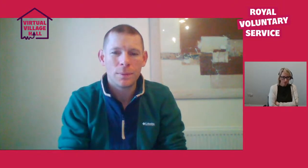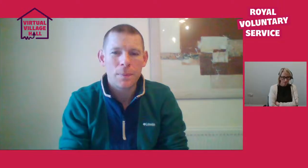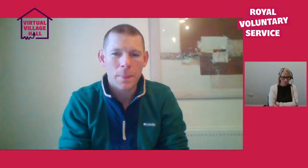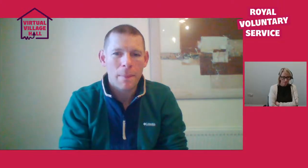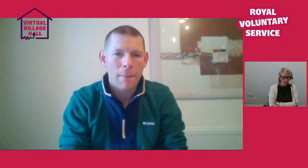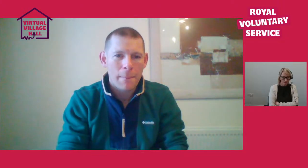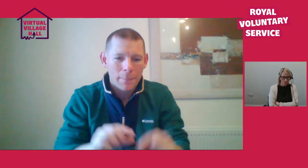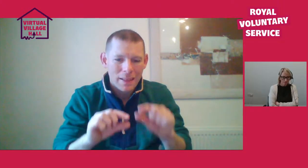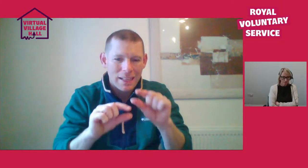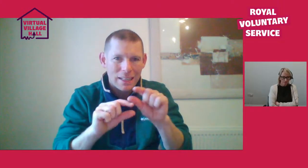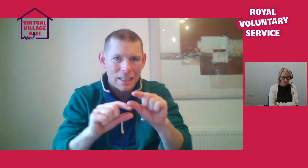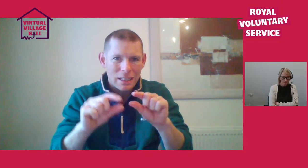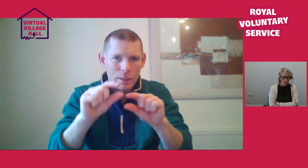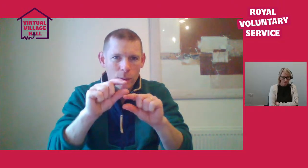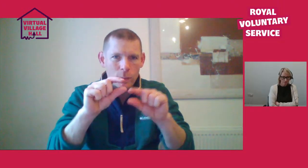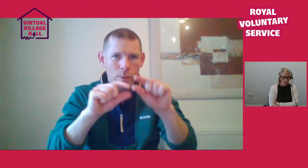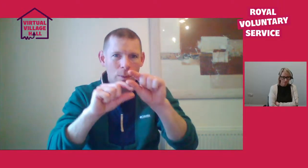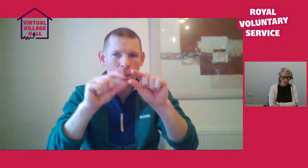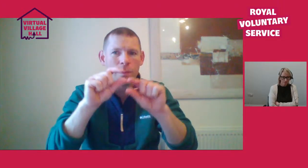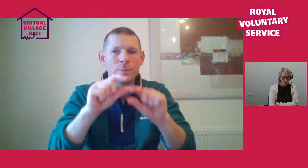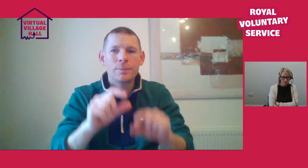Lego.